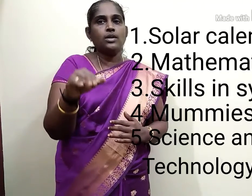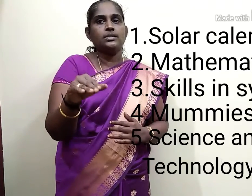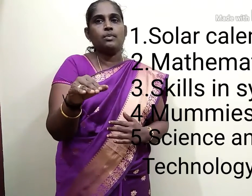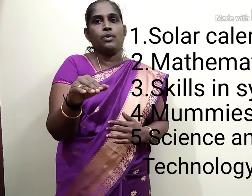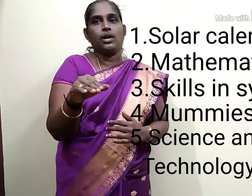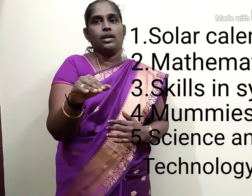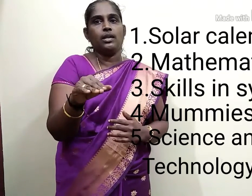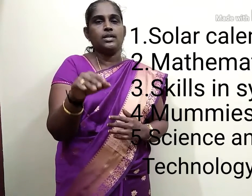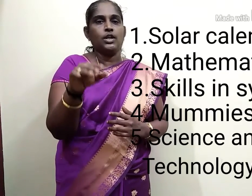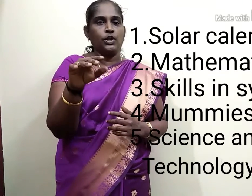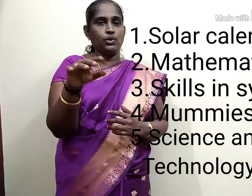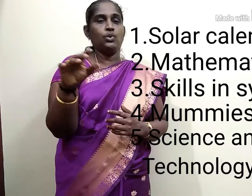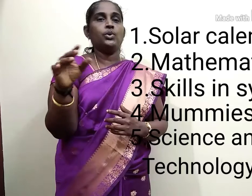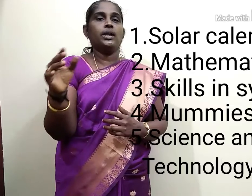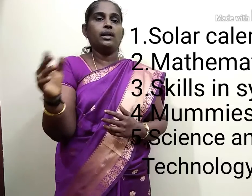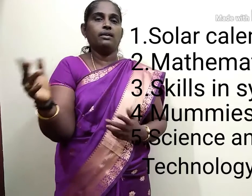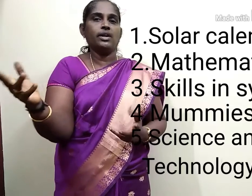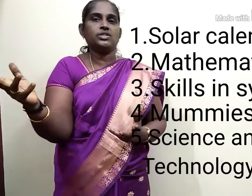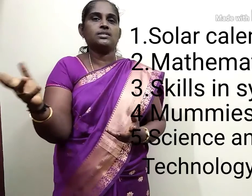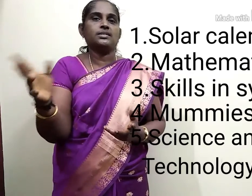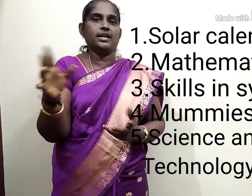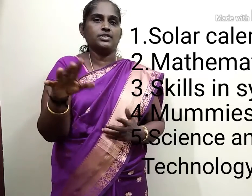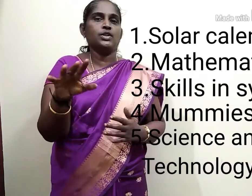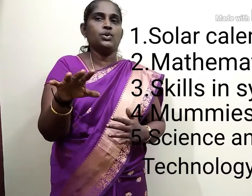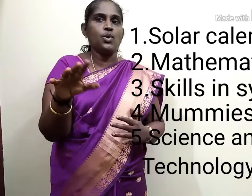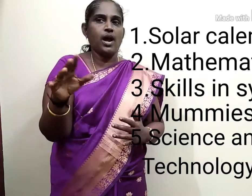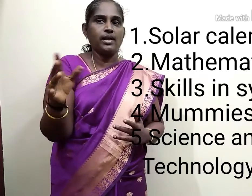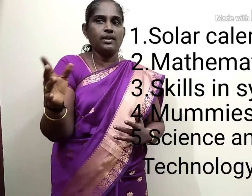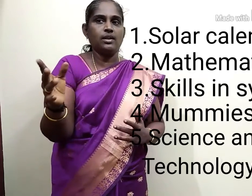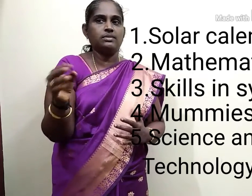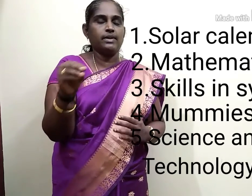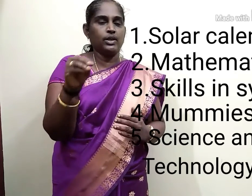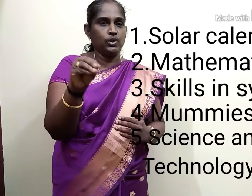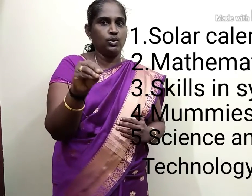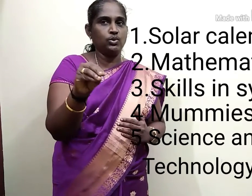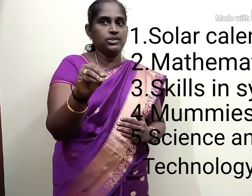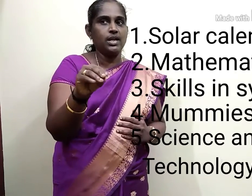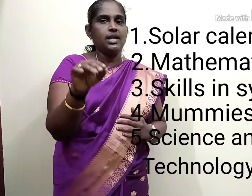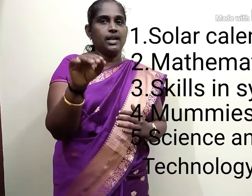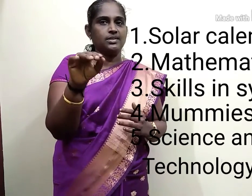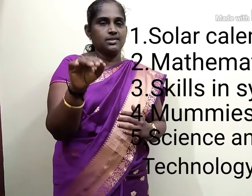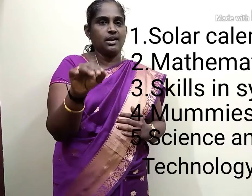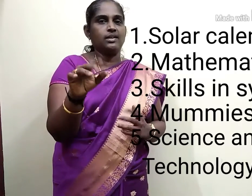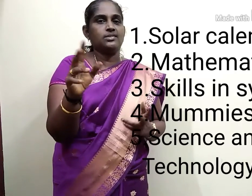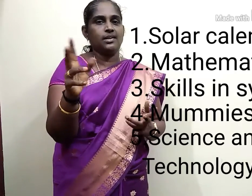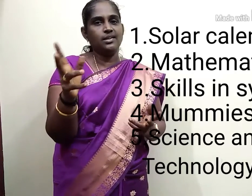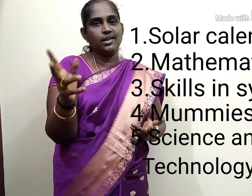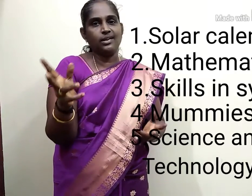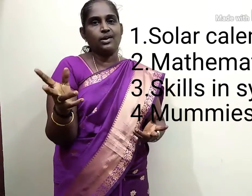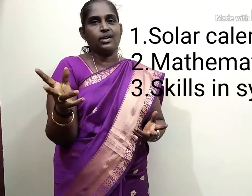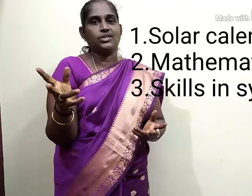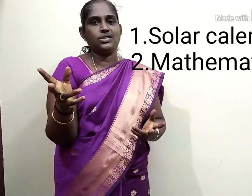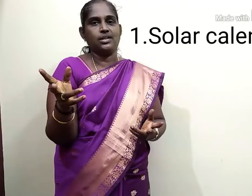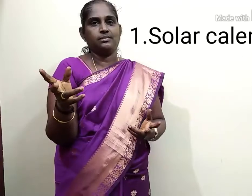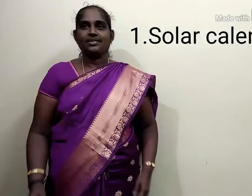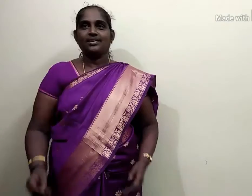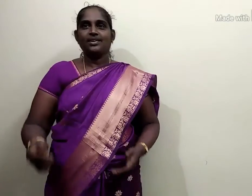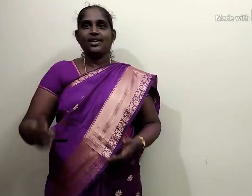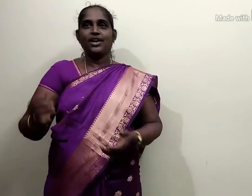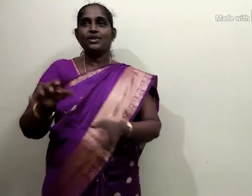last point is new innovations, that is new ideas were used in science and technology. Now